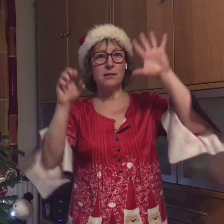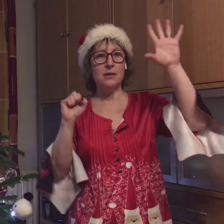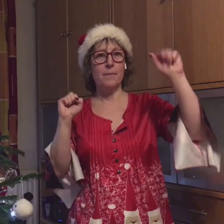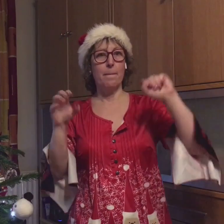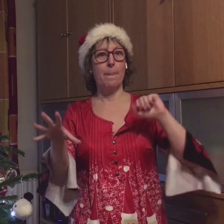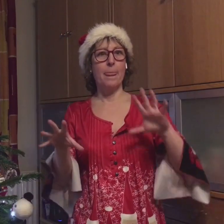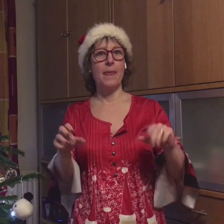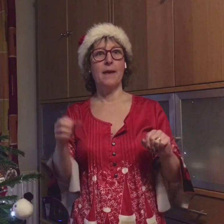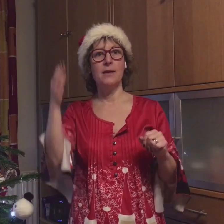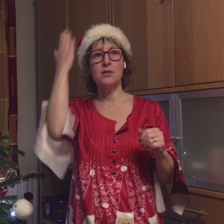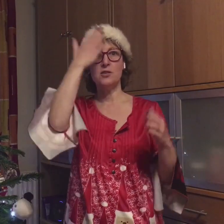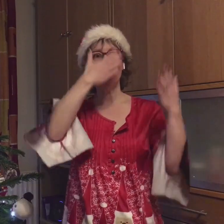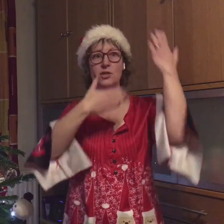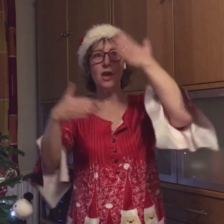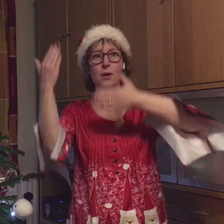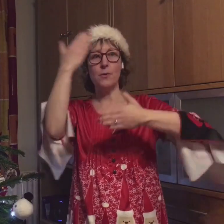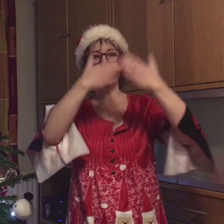Stars. Snow.